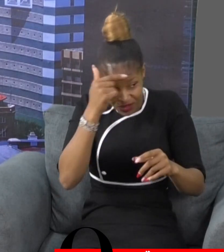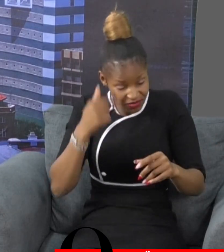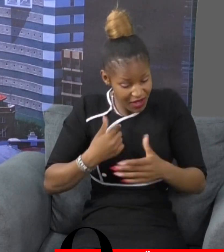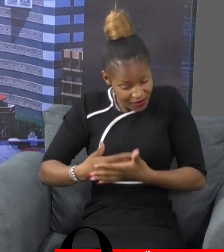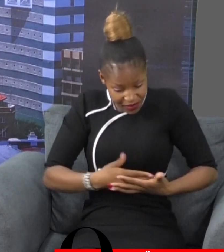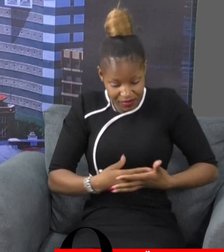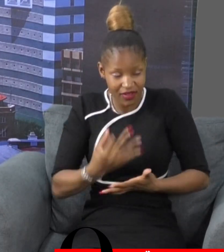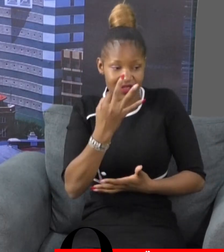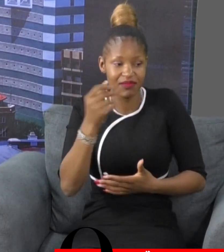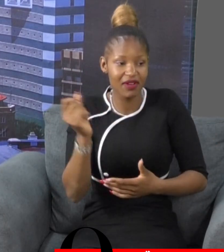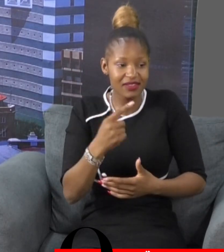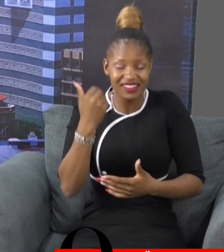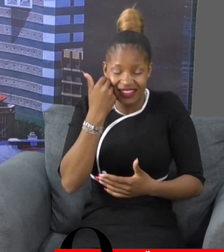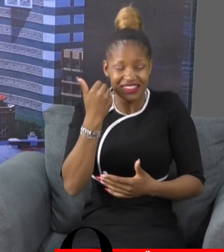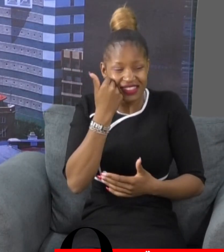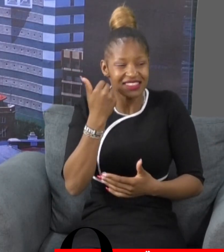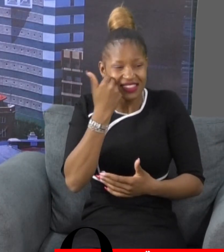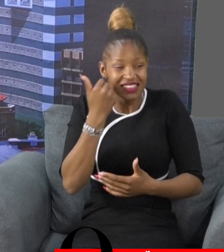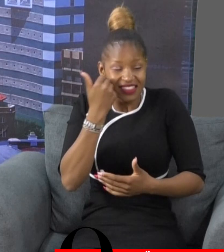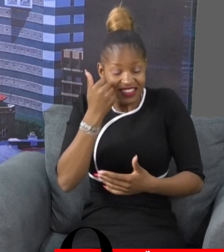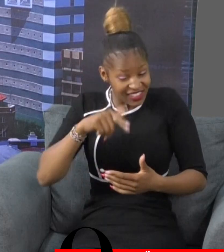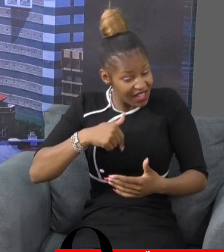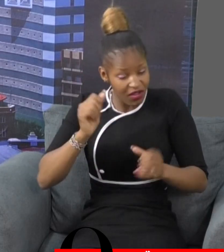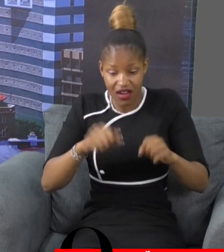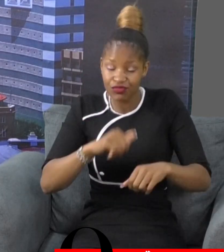is the information that I got from my parents, so I didn't understood myself.